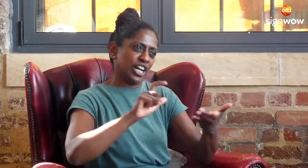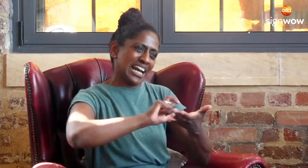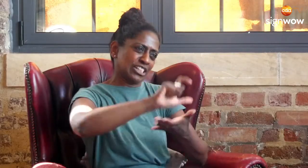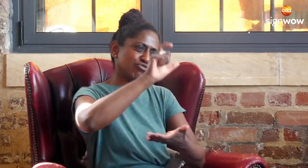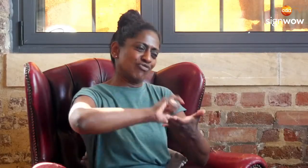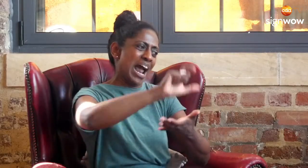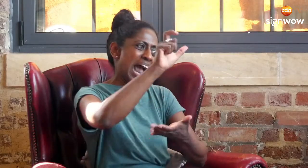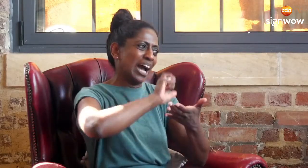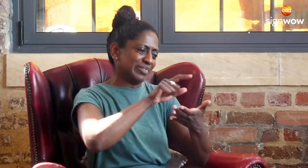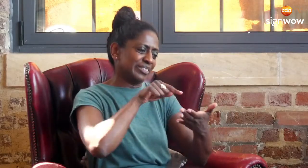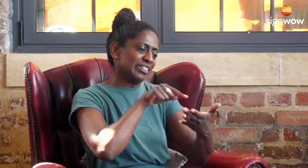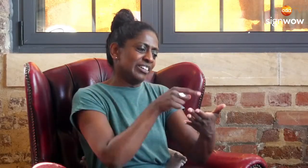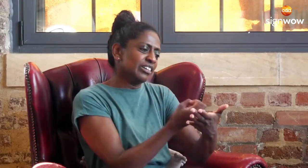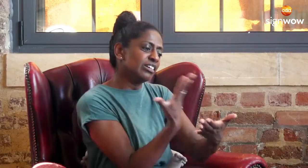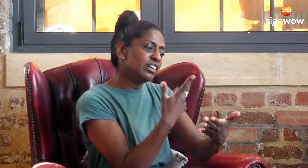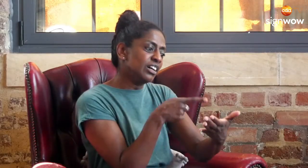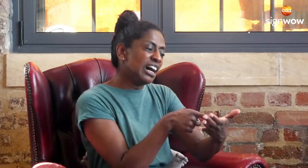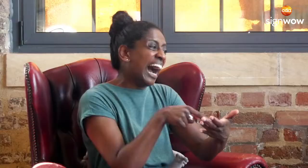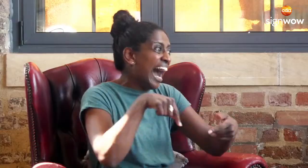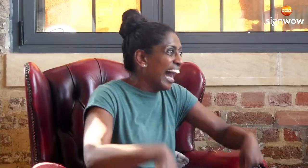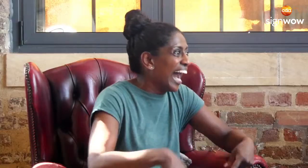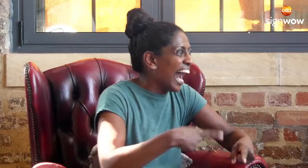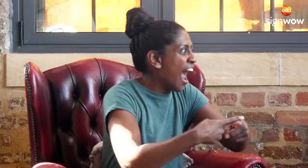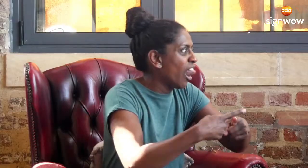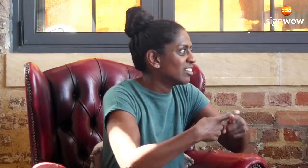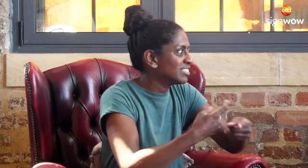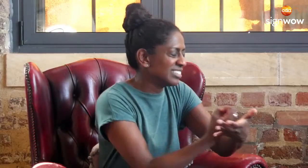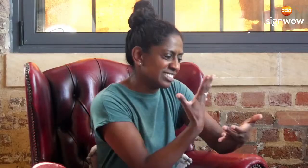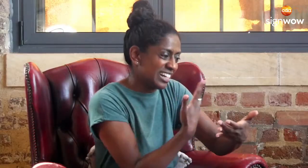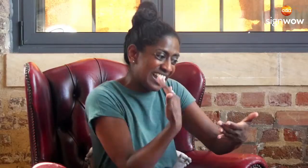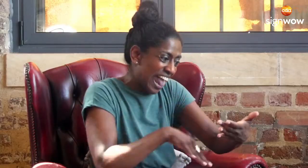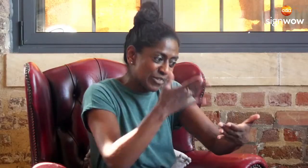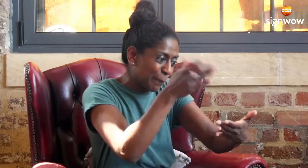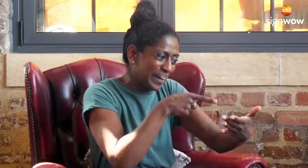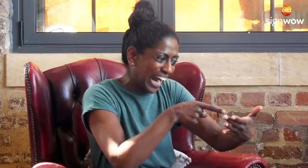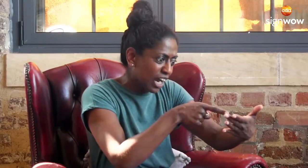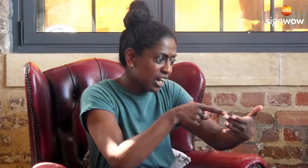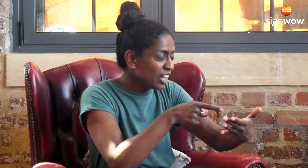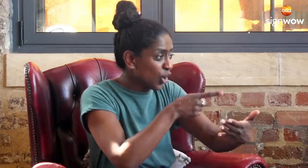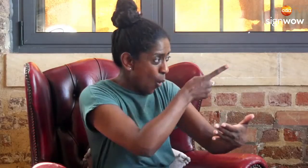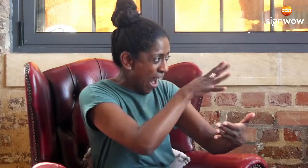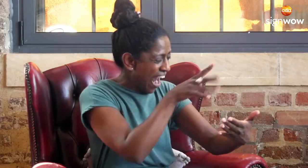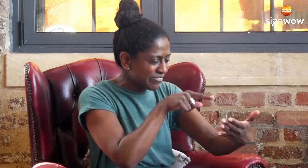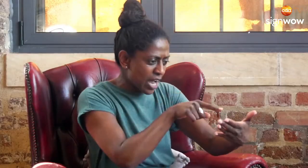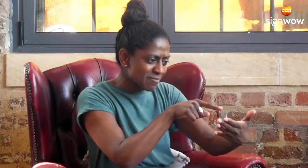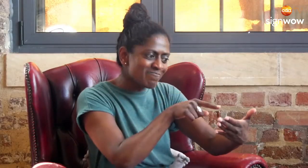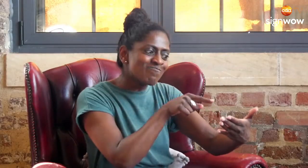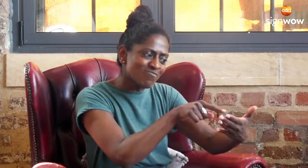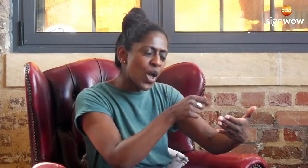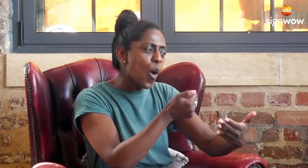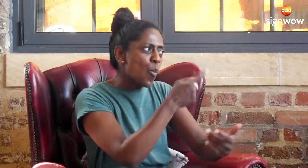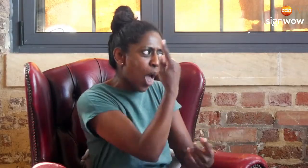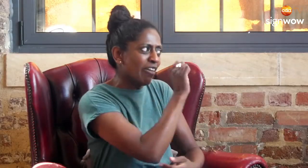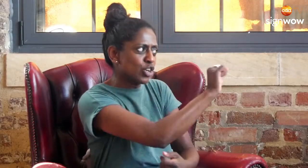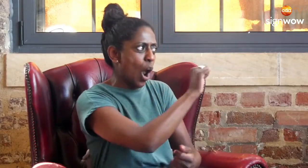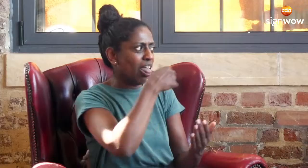So it used to be like friends telling you, and sometimes now it's social media, you see something, especially for England, you go, oh, I've never been